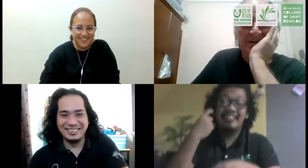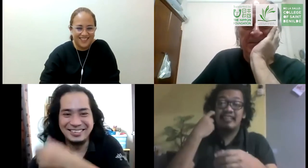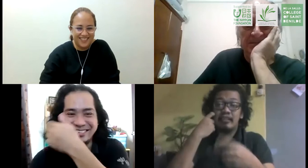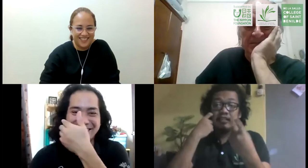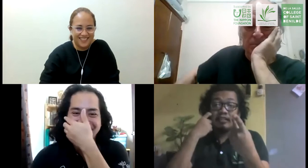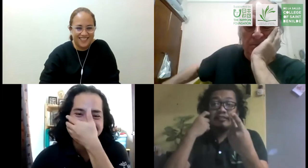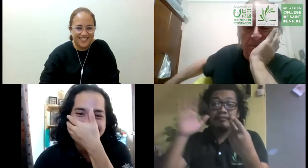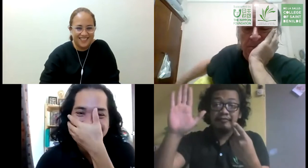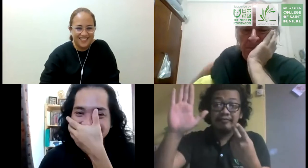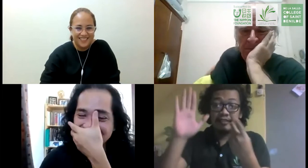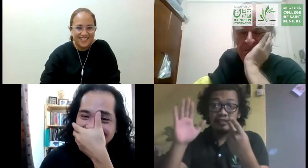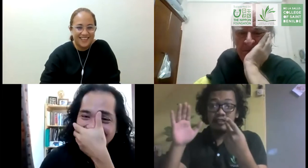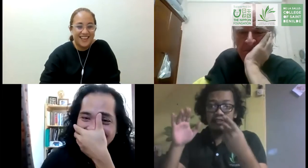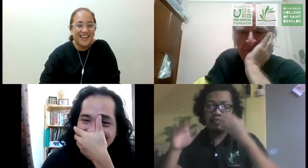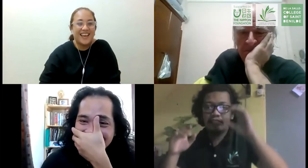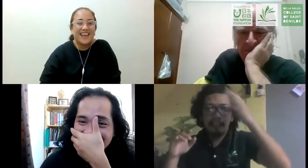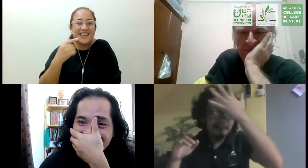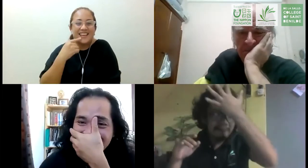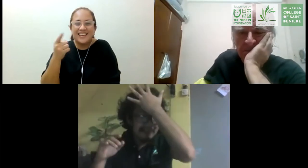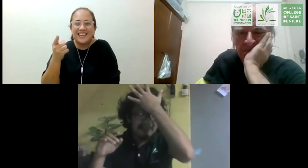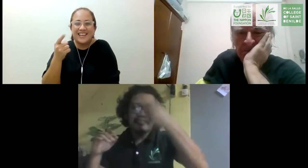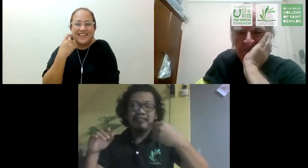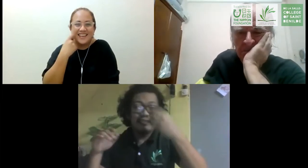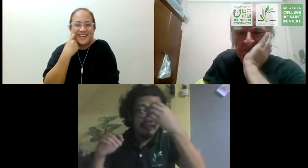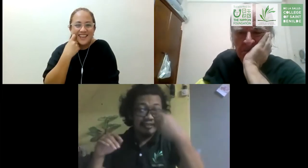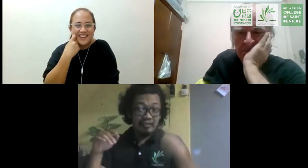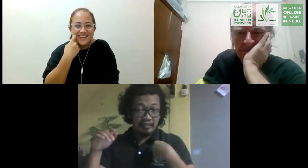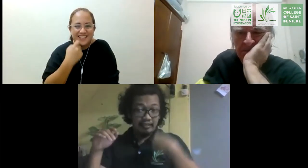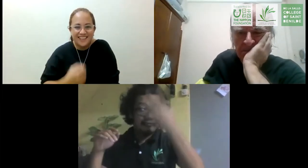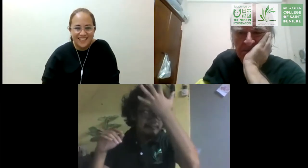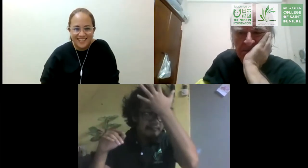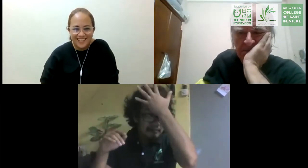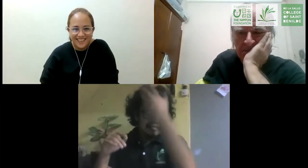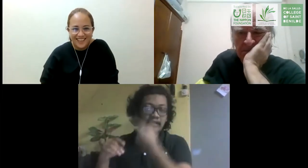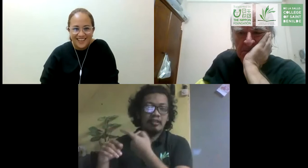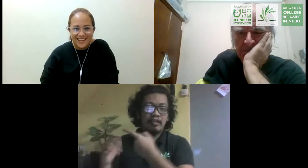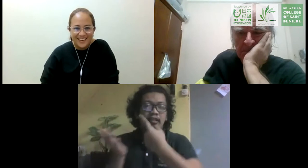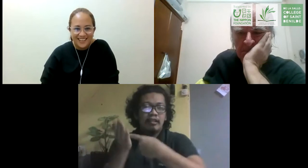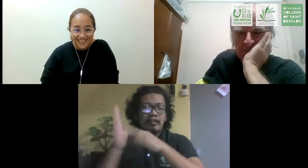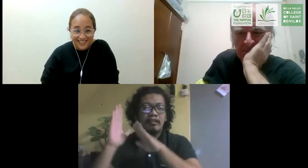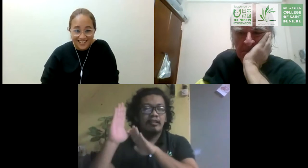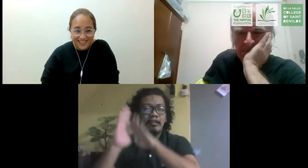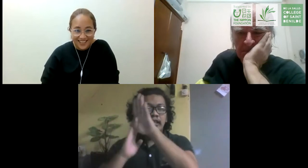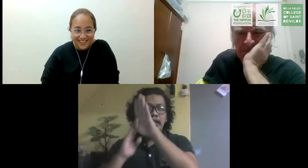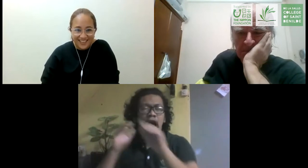Okay. Sorry, let me just say it again. Uh, so Peebs and I